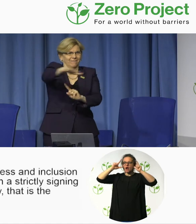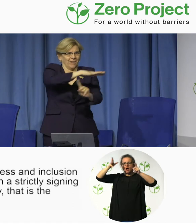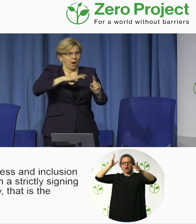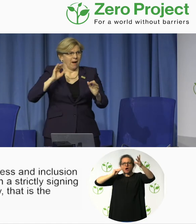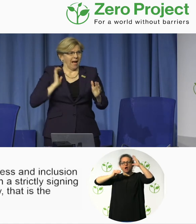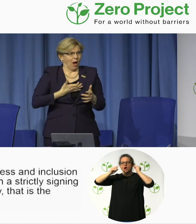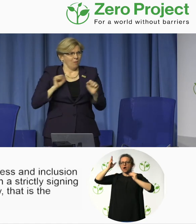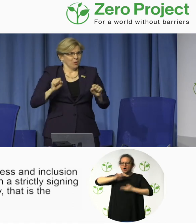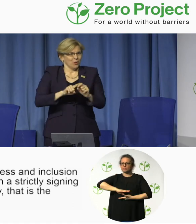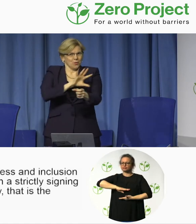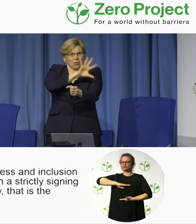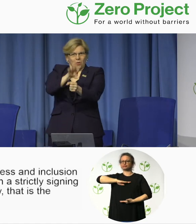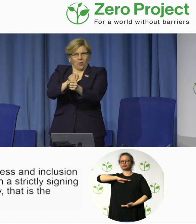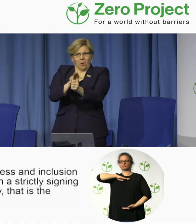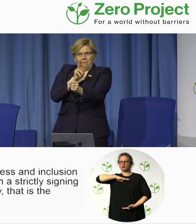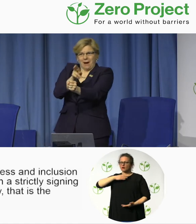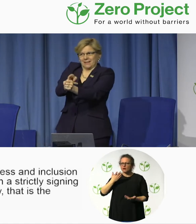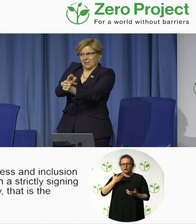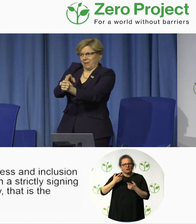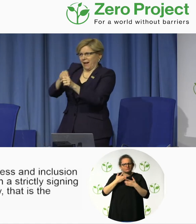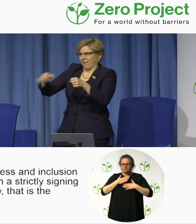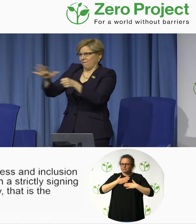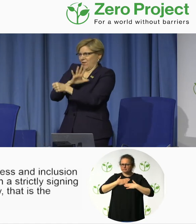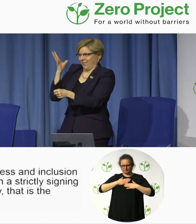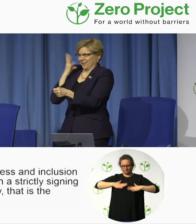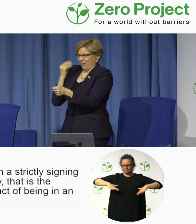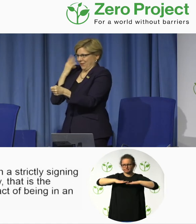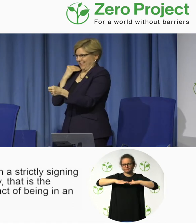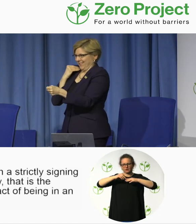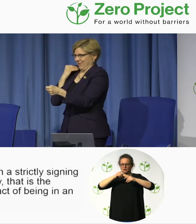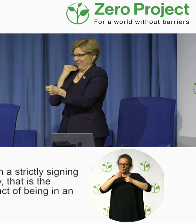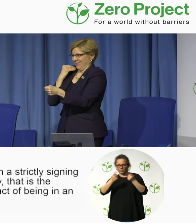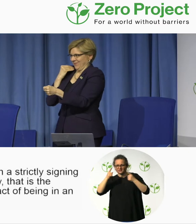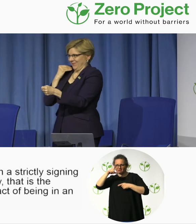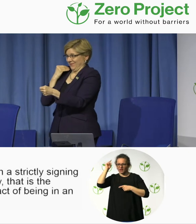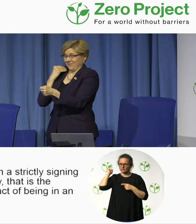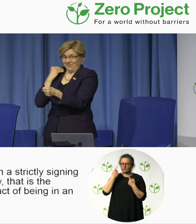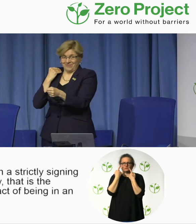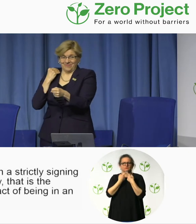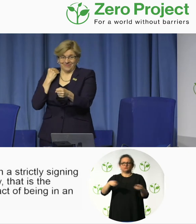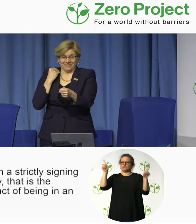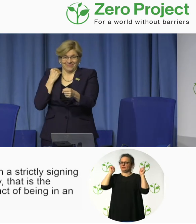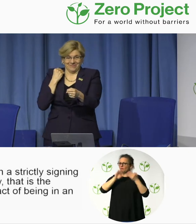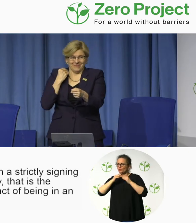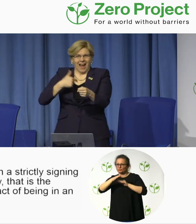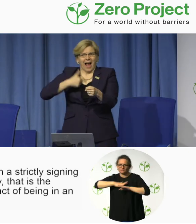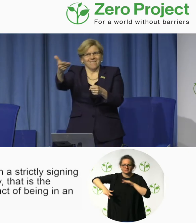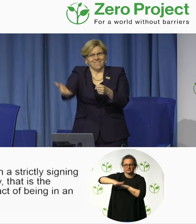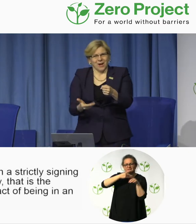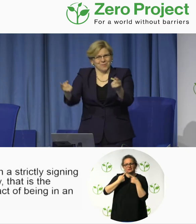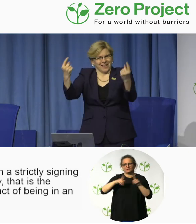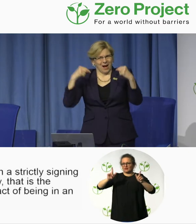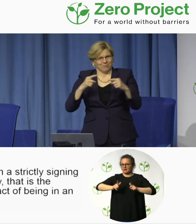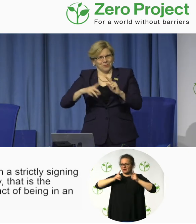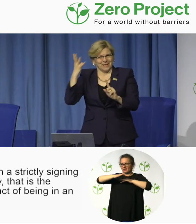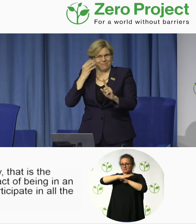It's the difference, it's the impact of being in an all-signing environment and our ability to be able to fully participate in all the